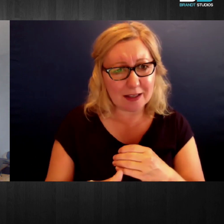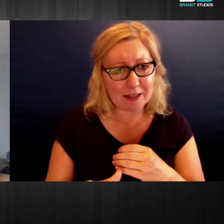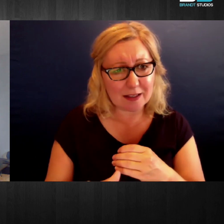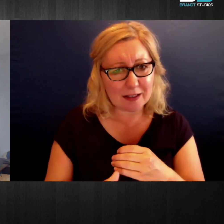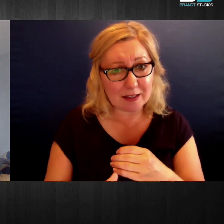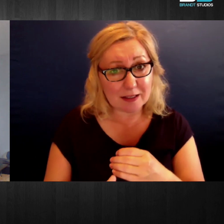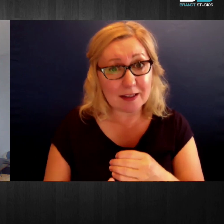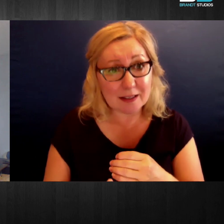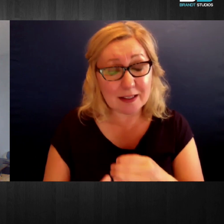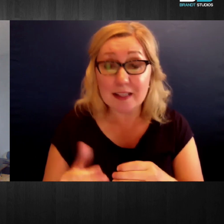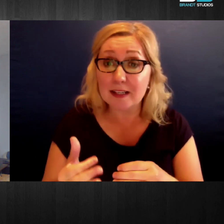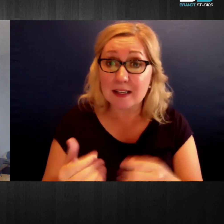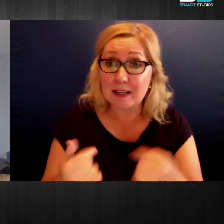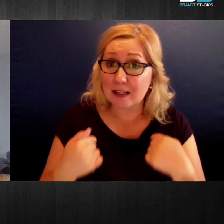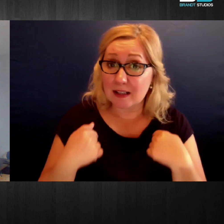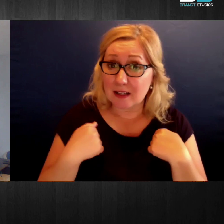the ability to read, or